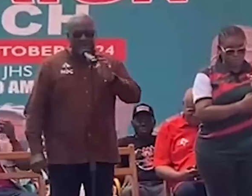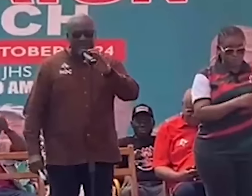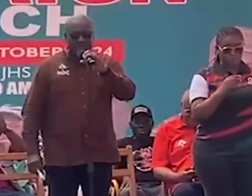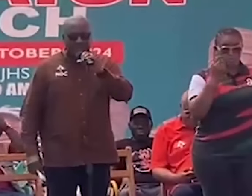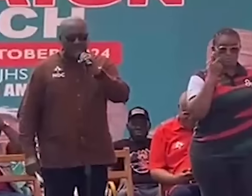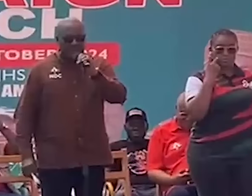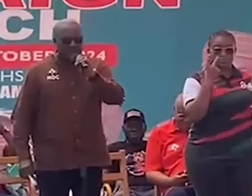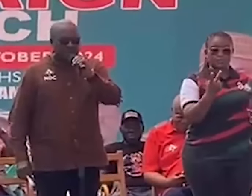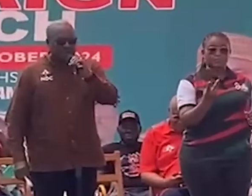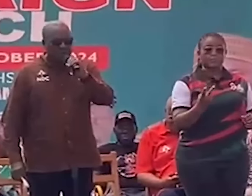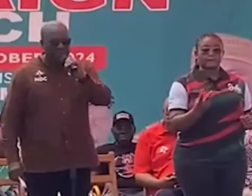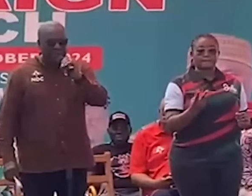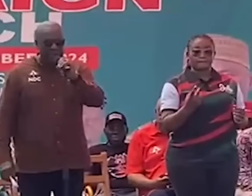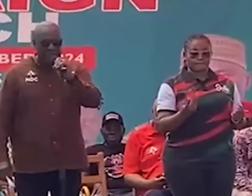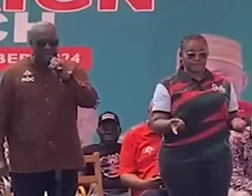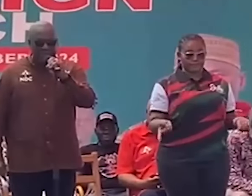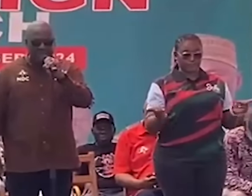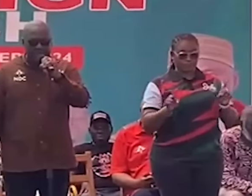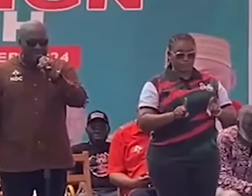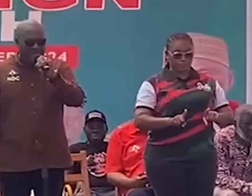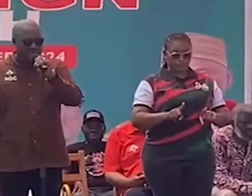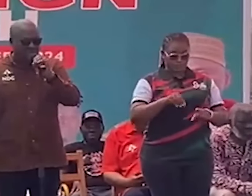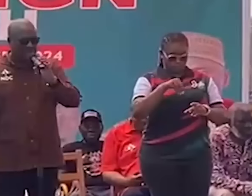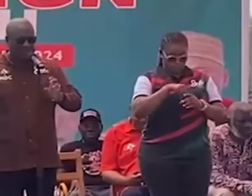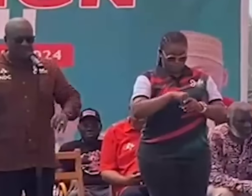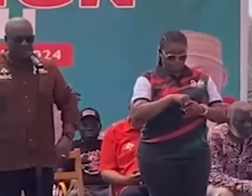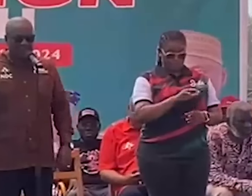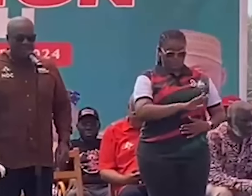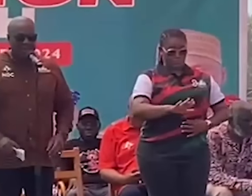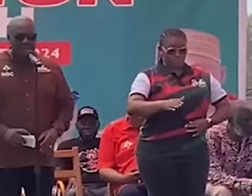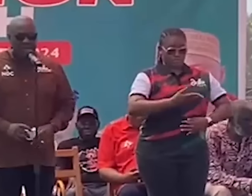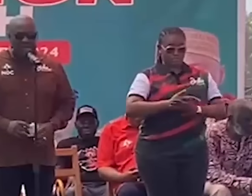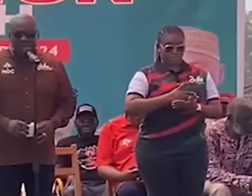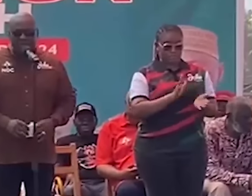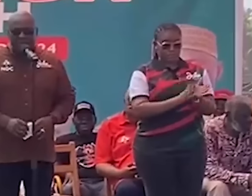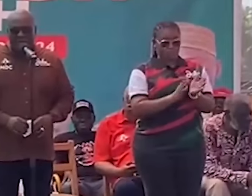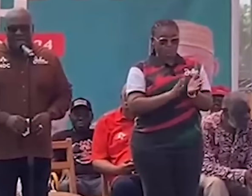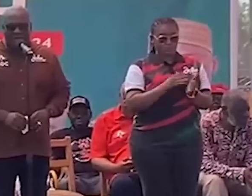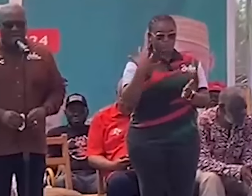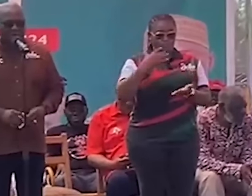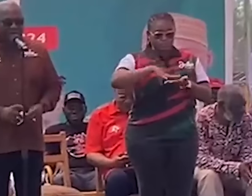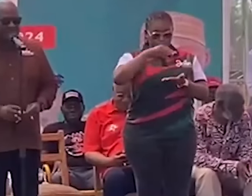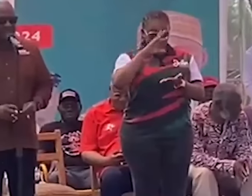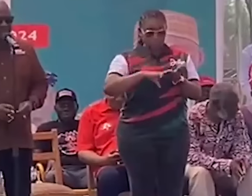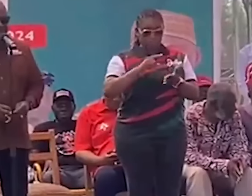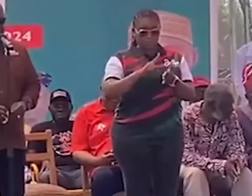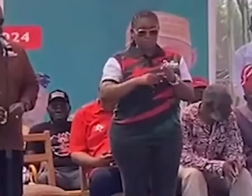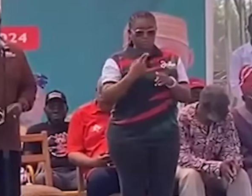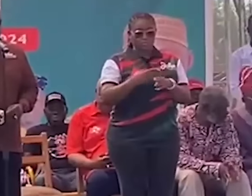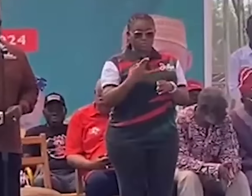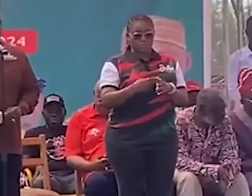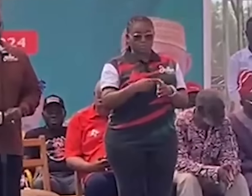see, when we were in nursery school, we used to learn what they call nursery